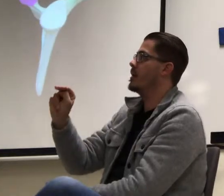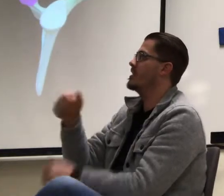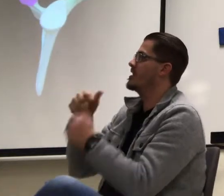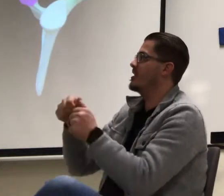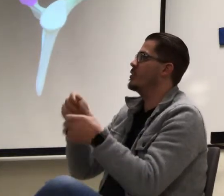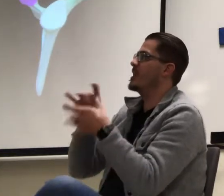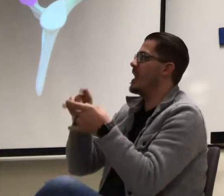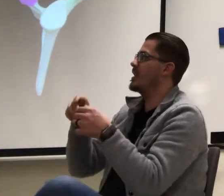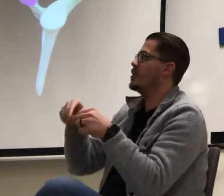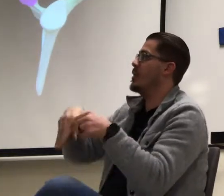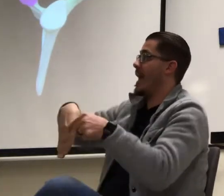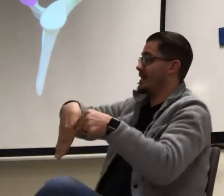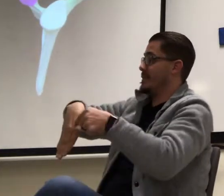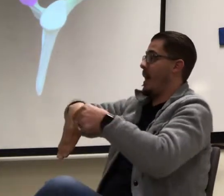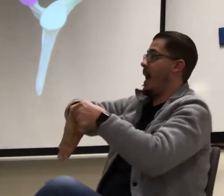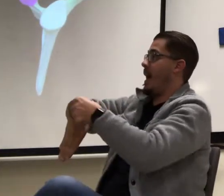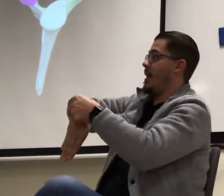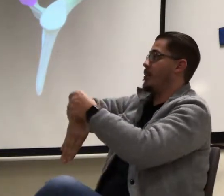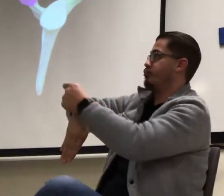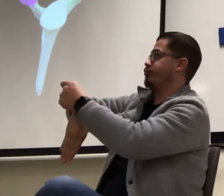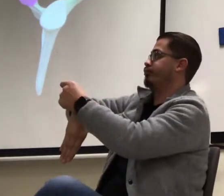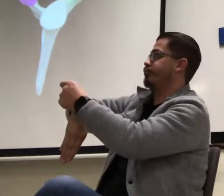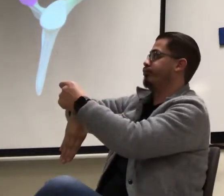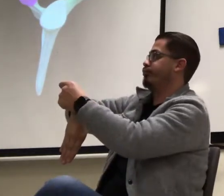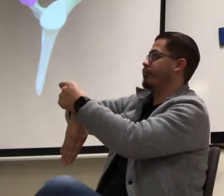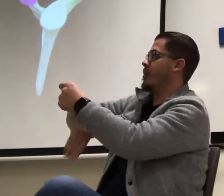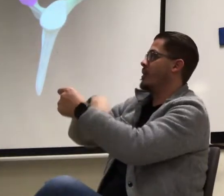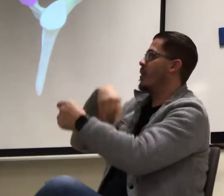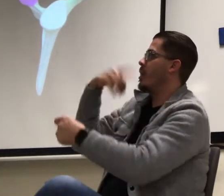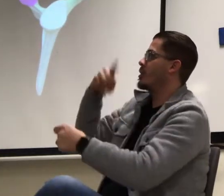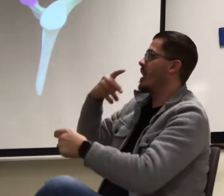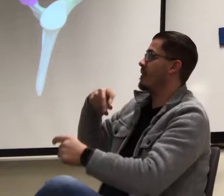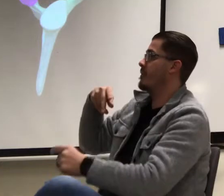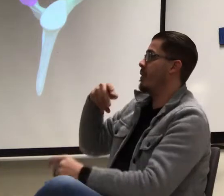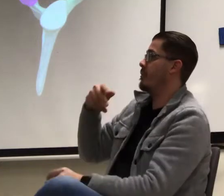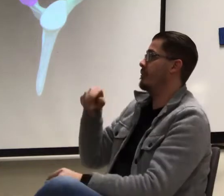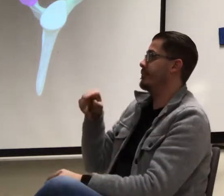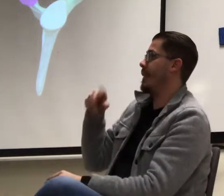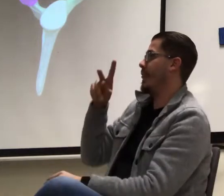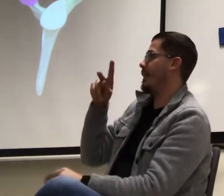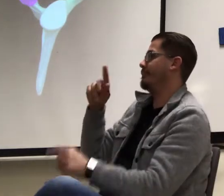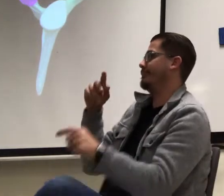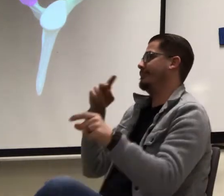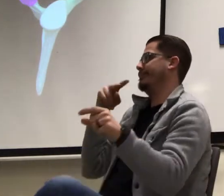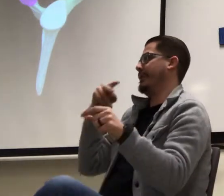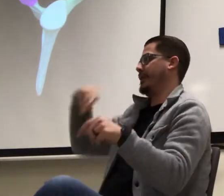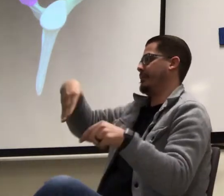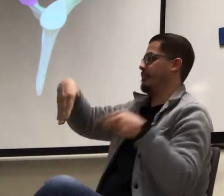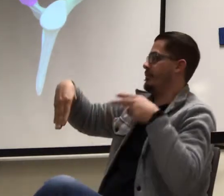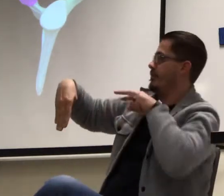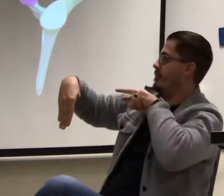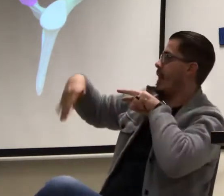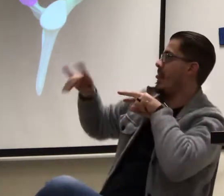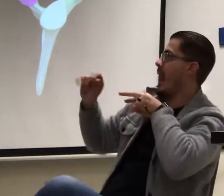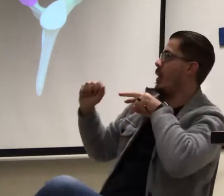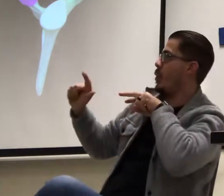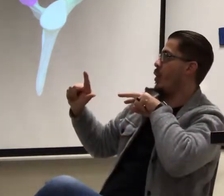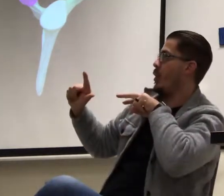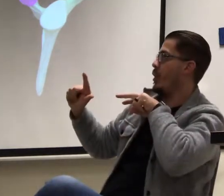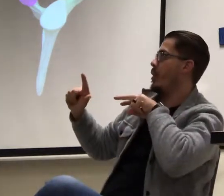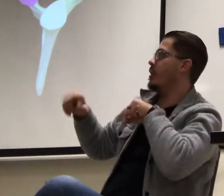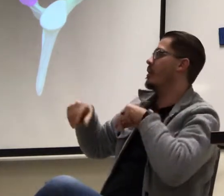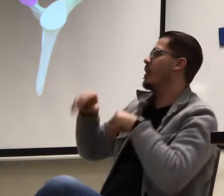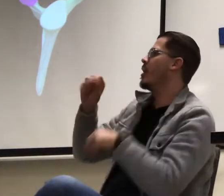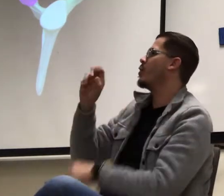That's what the scapula looks like from a lateral view. That's what the acromion looks like from a lateral view. The acromion is